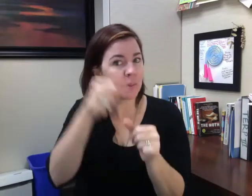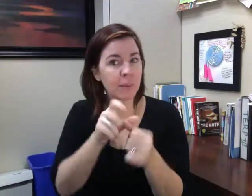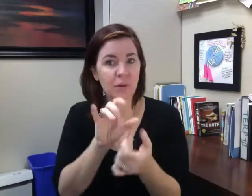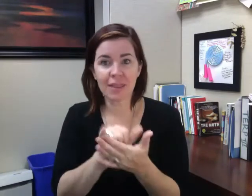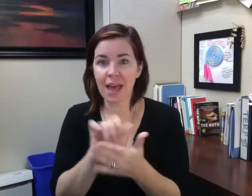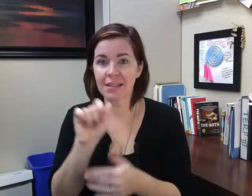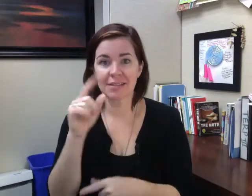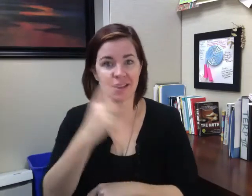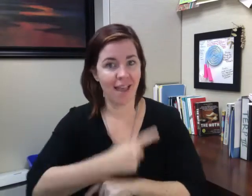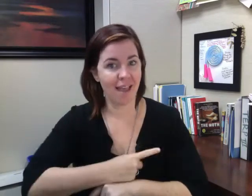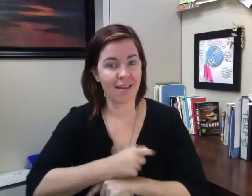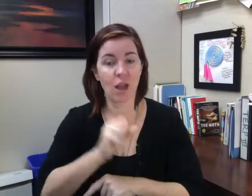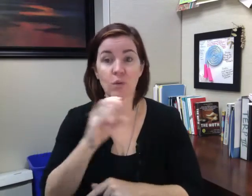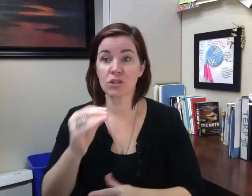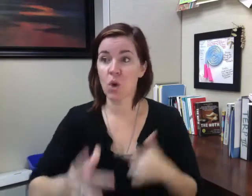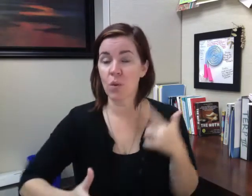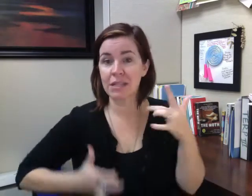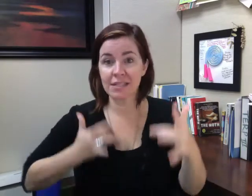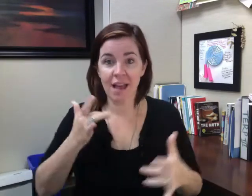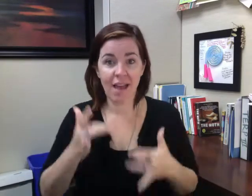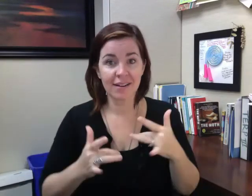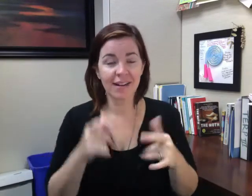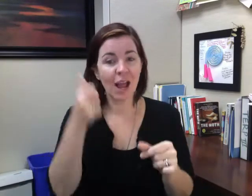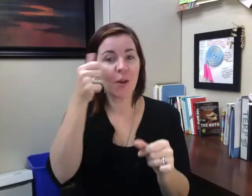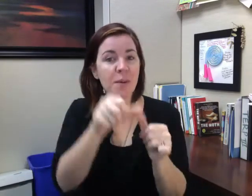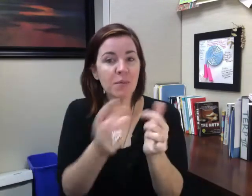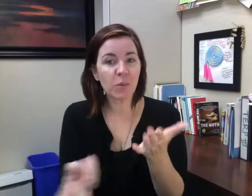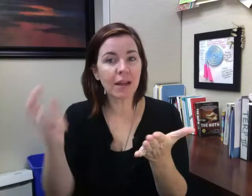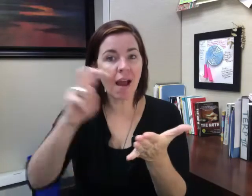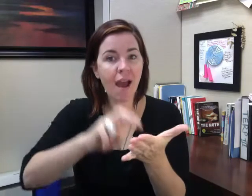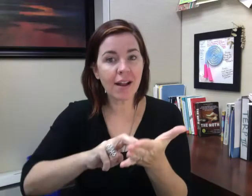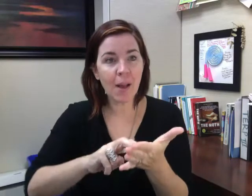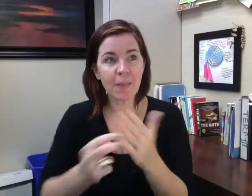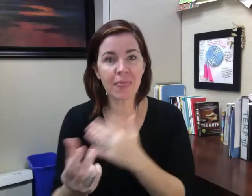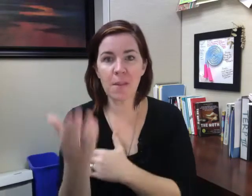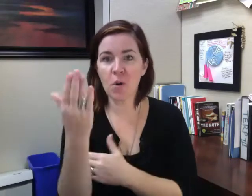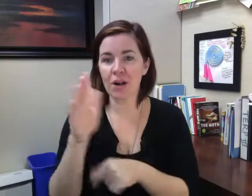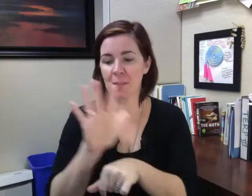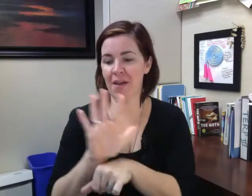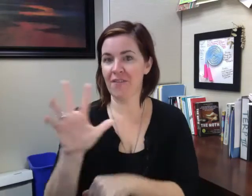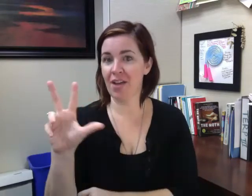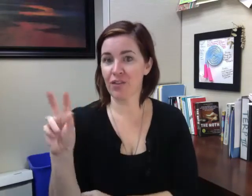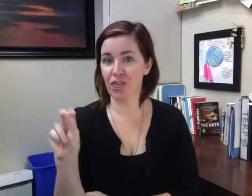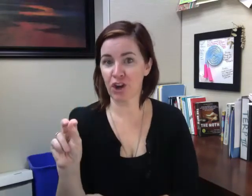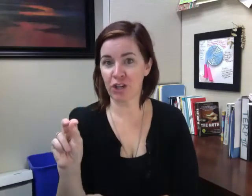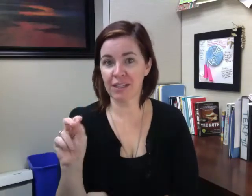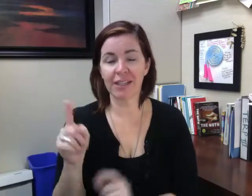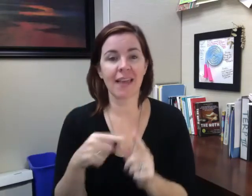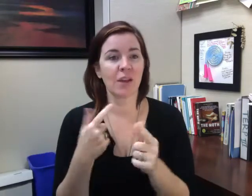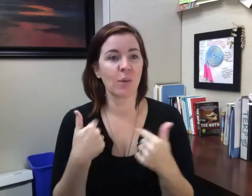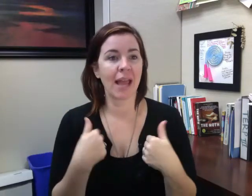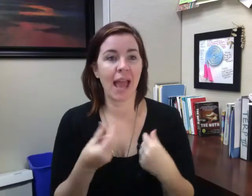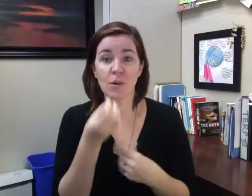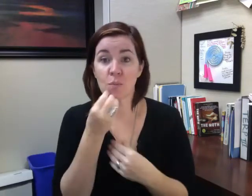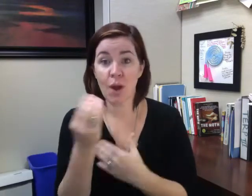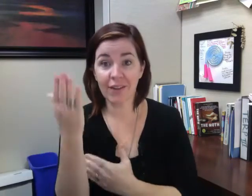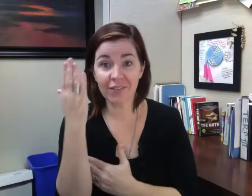about 5:30. We ate some breakfast, and then we drove to the airport. Now, our flight